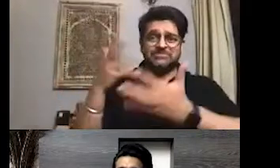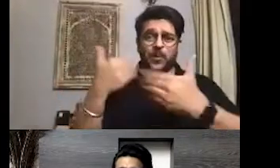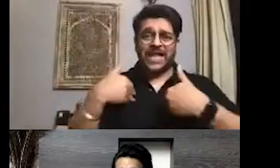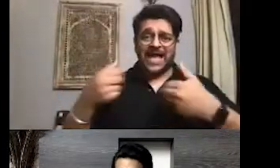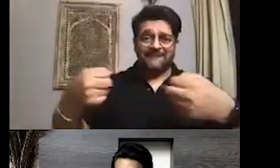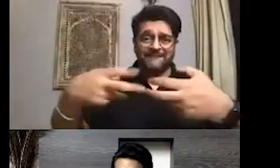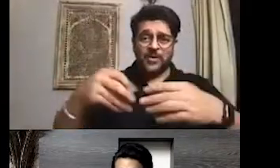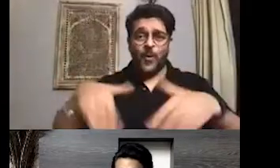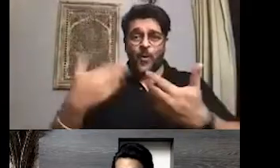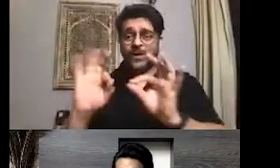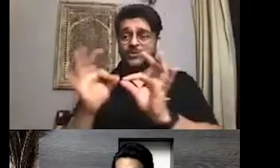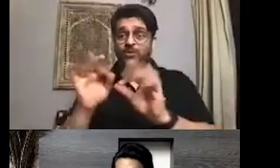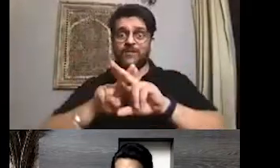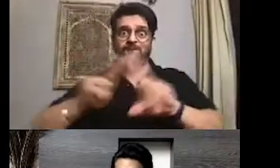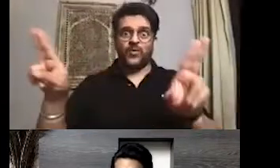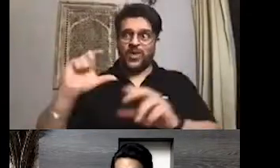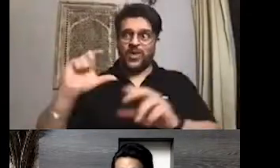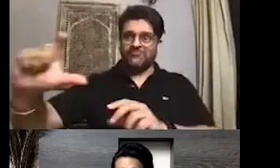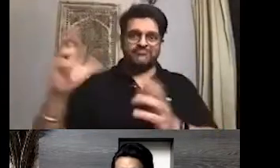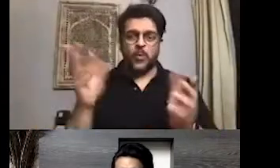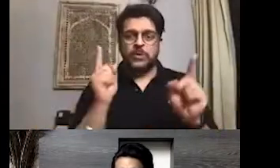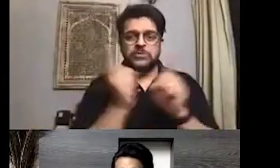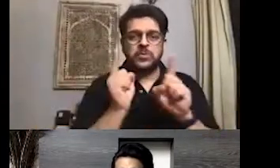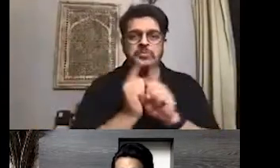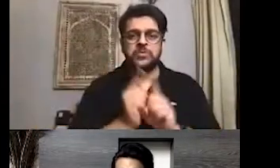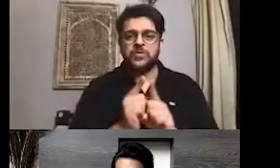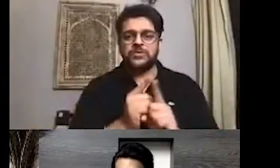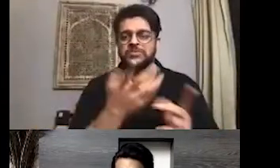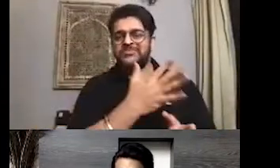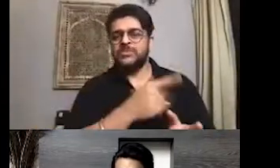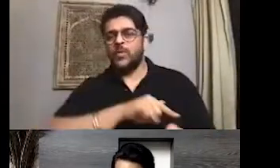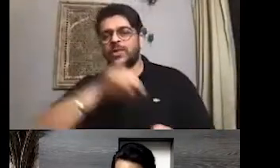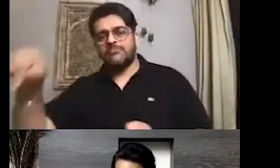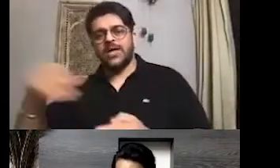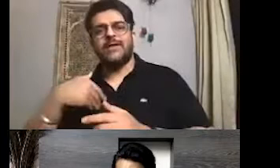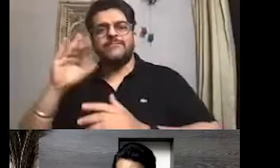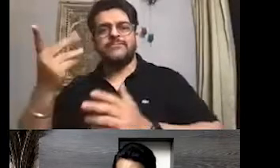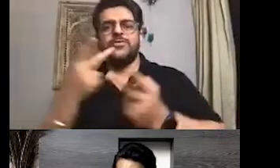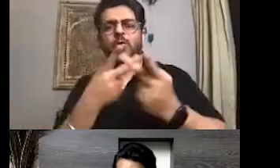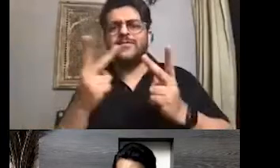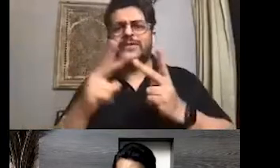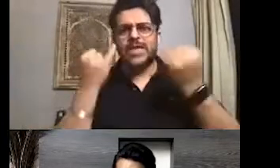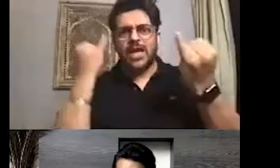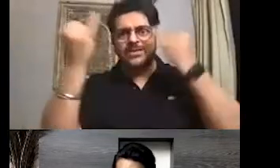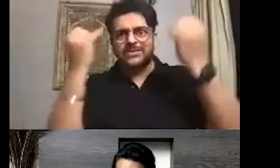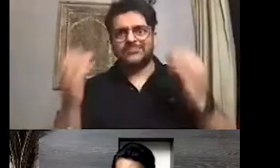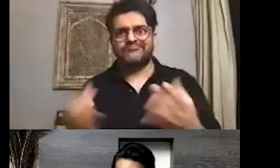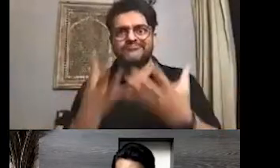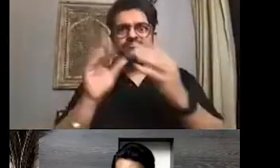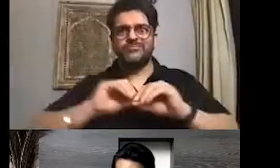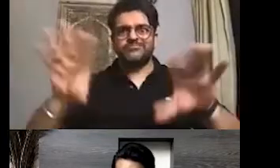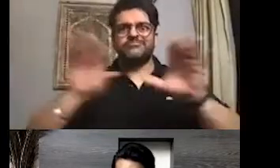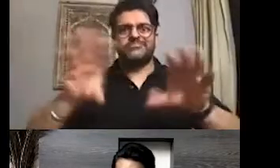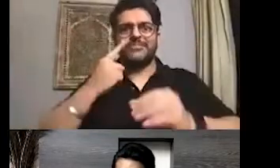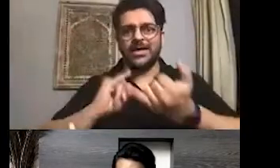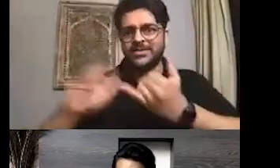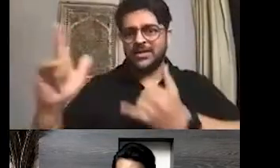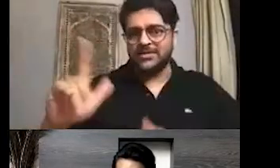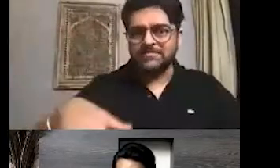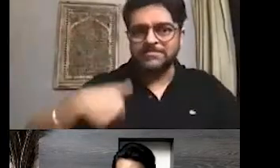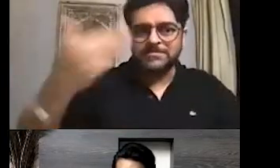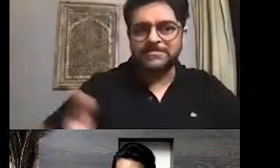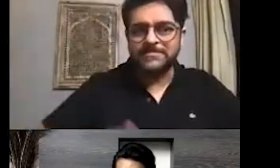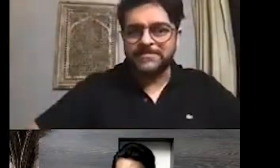Language. As you know that on TV we do not have the sign language interpreters 24/7 or the closed captioning. So